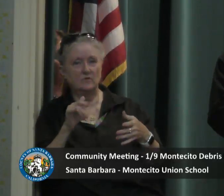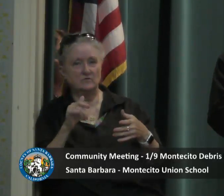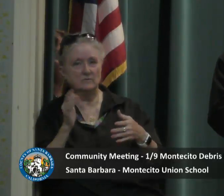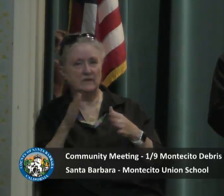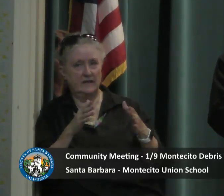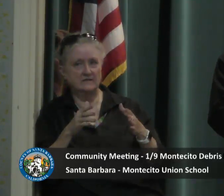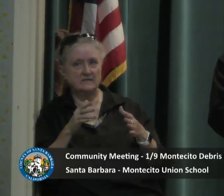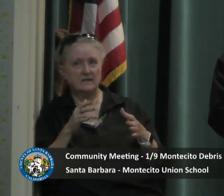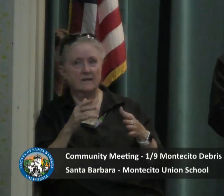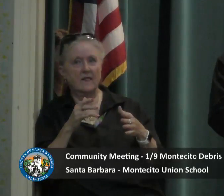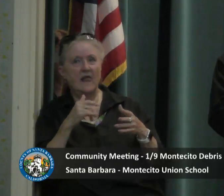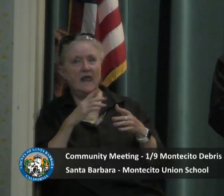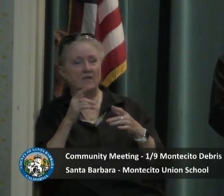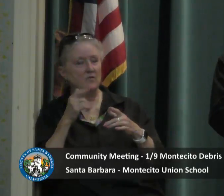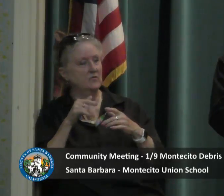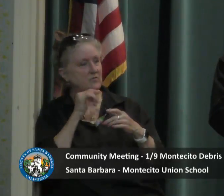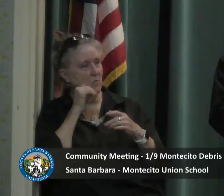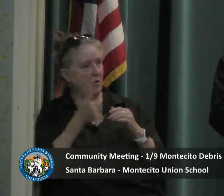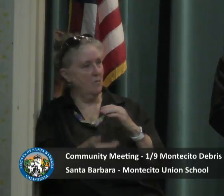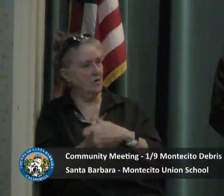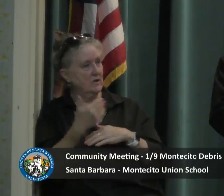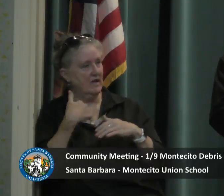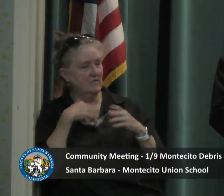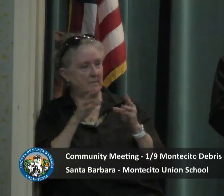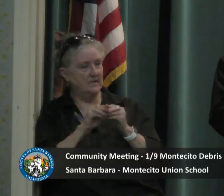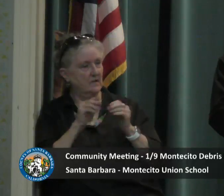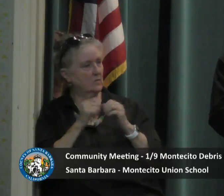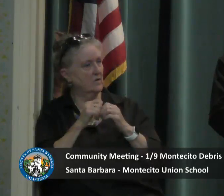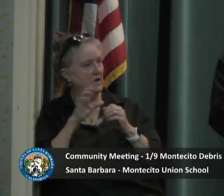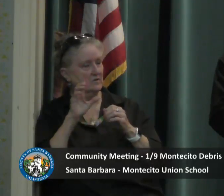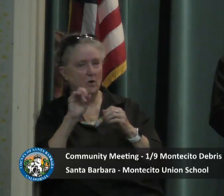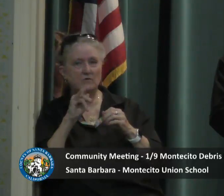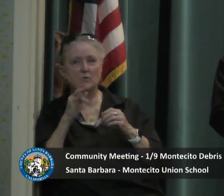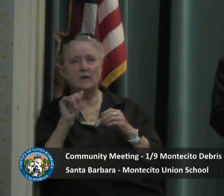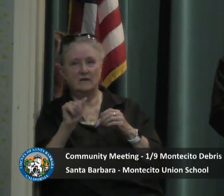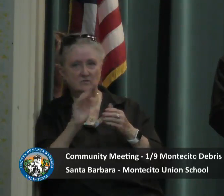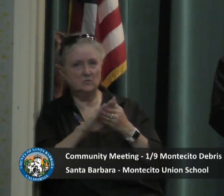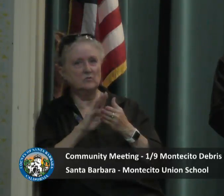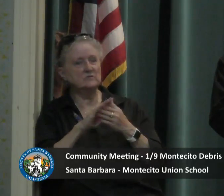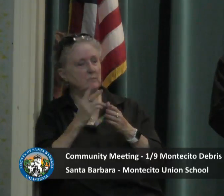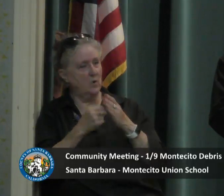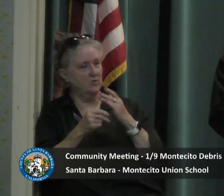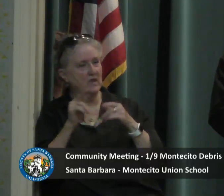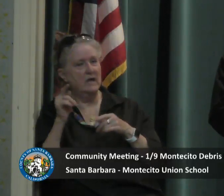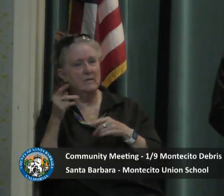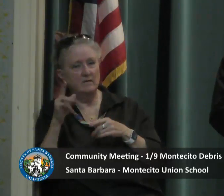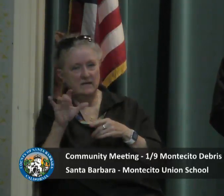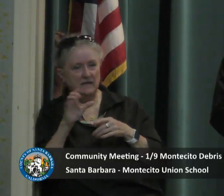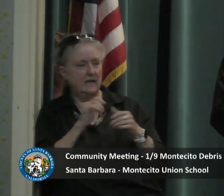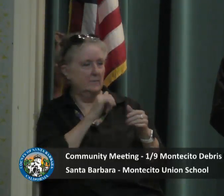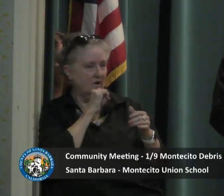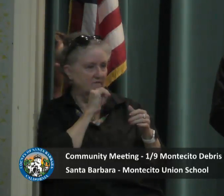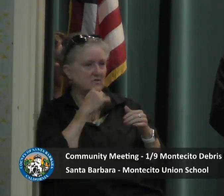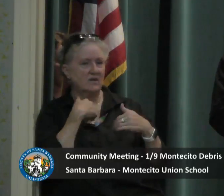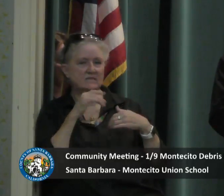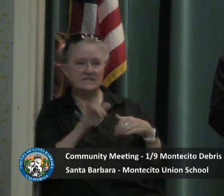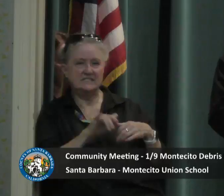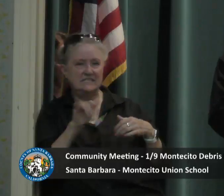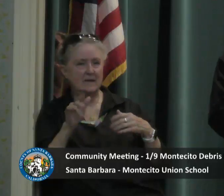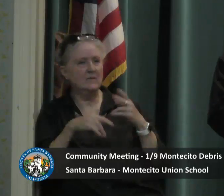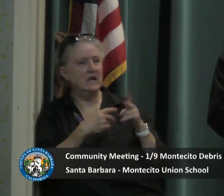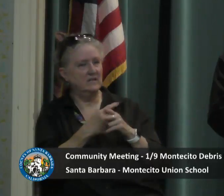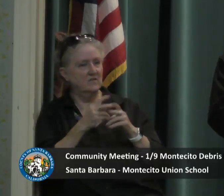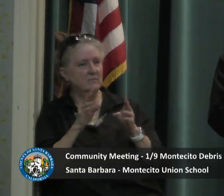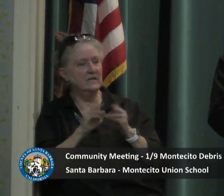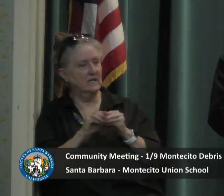plans. And tomorrow morning, we have a meeting with the Carpinteria schools, both public and private, to have the same type of